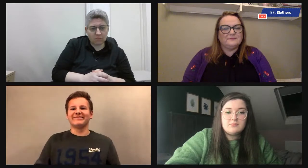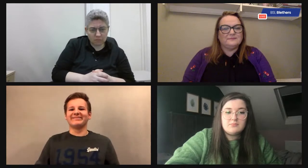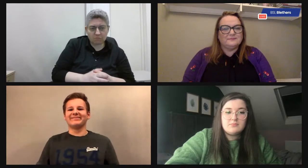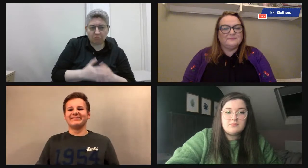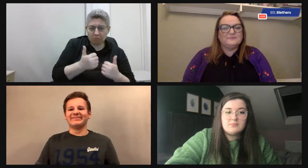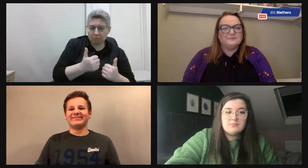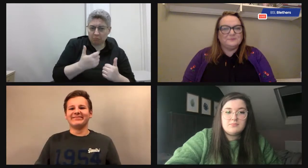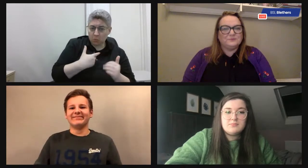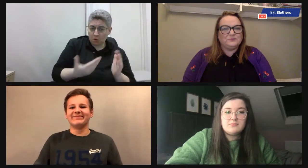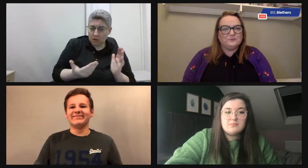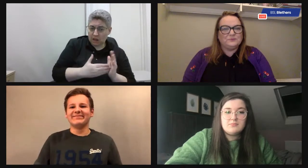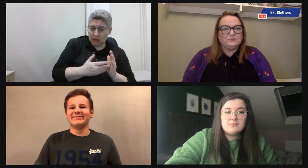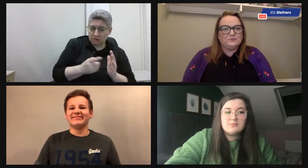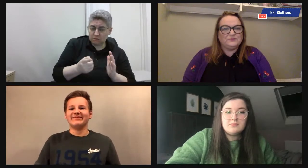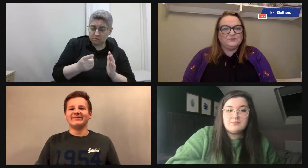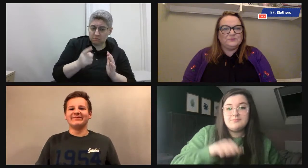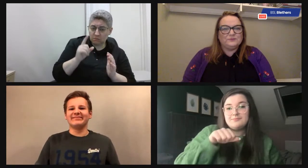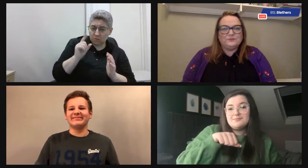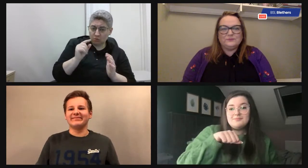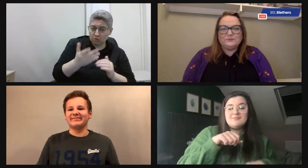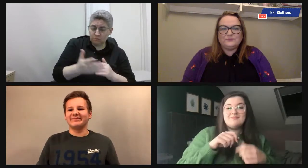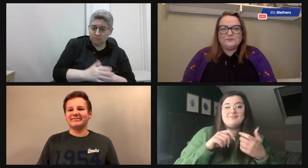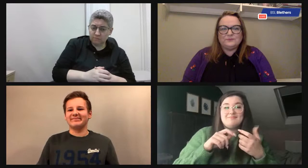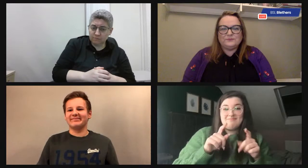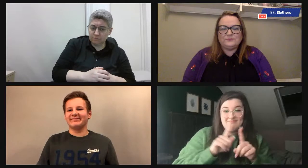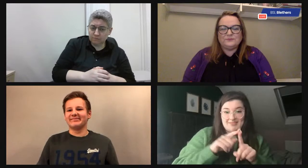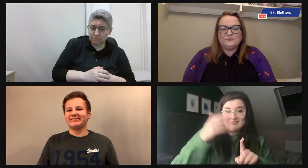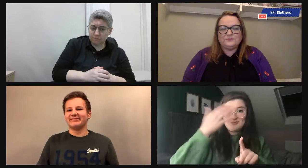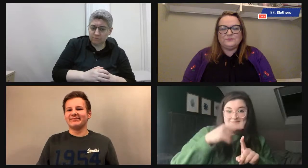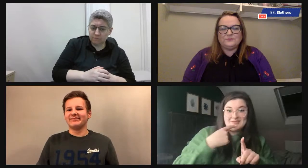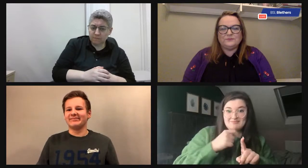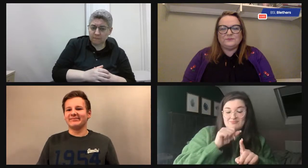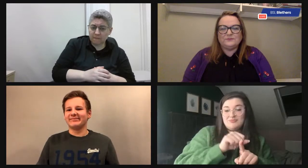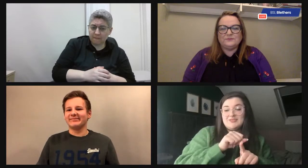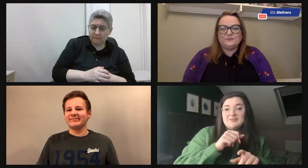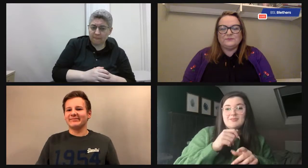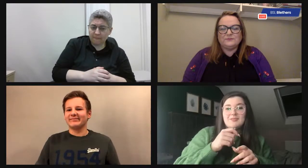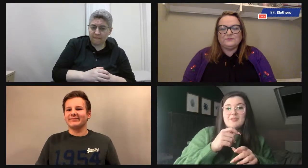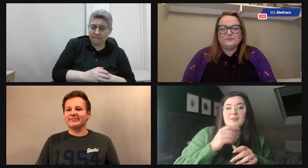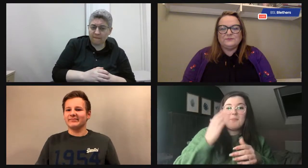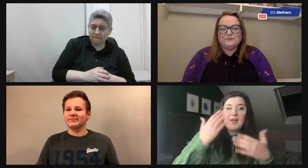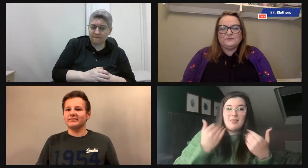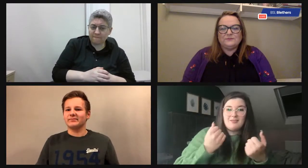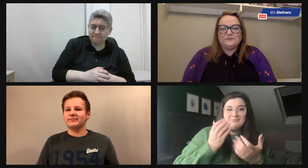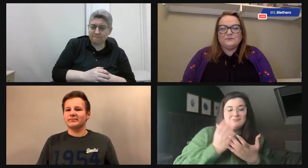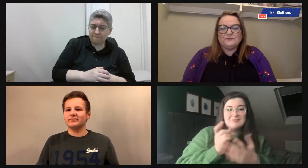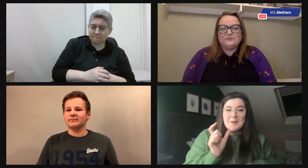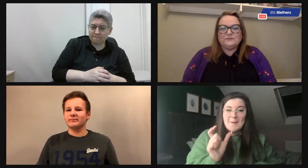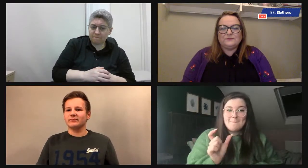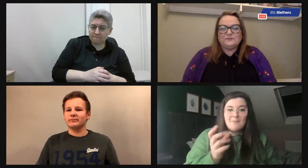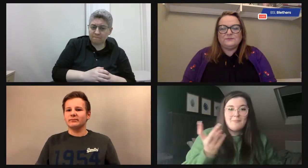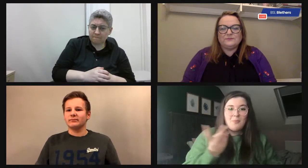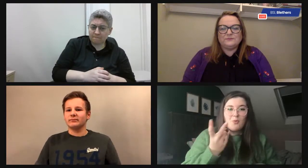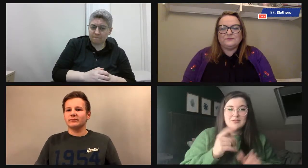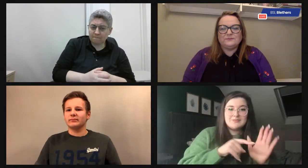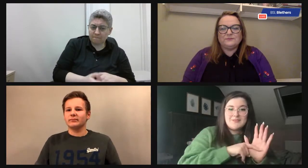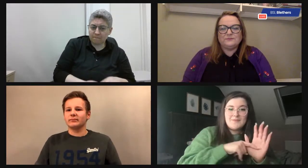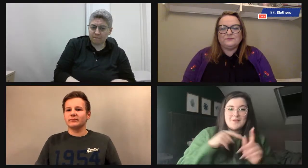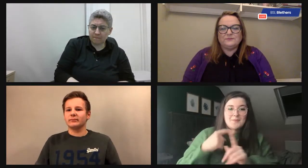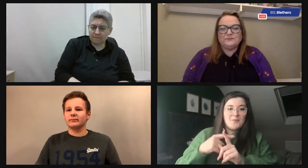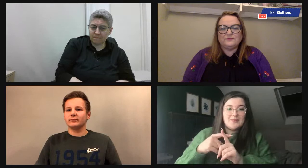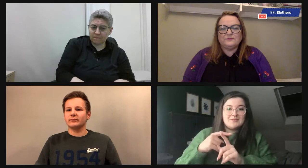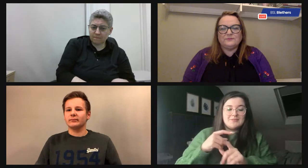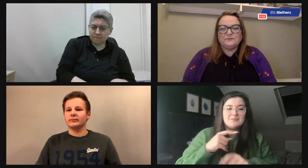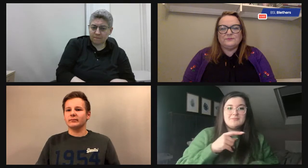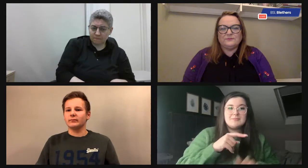negative thing only. There is positive mental health. Great. Thank you, Erin. Yeah, I would agree. I